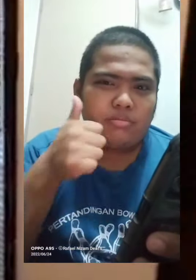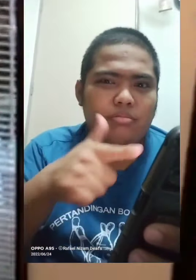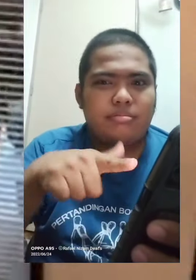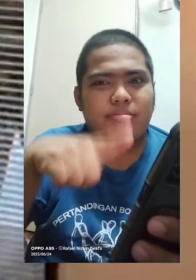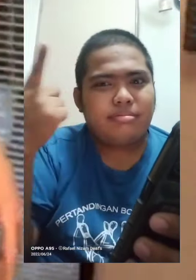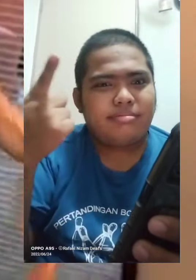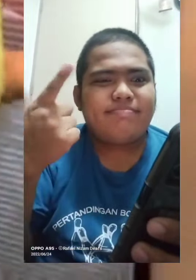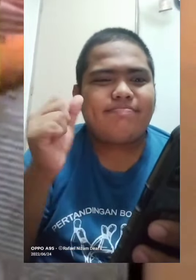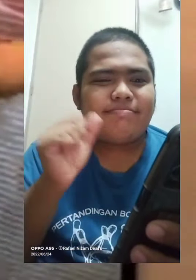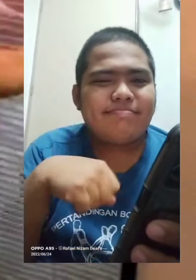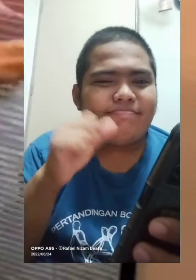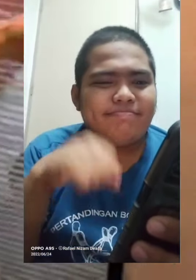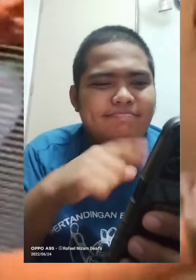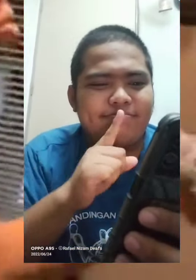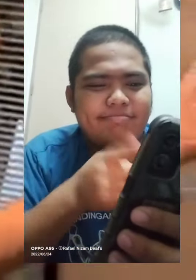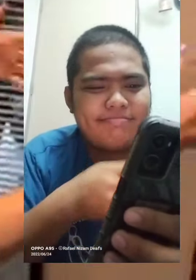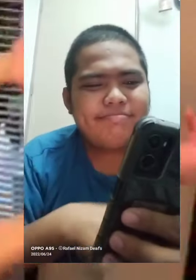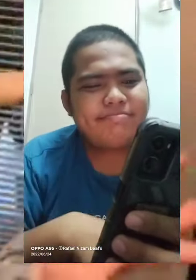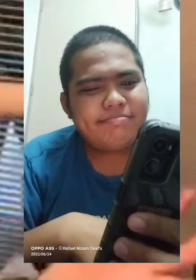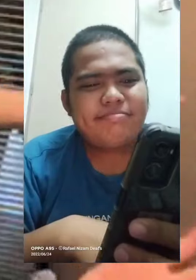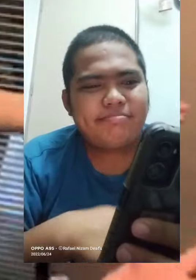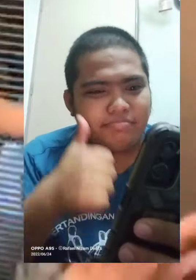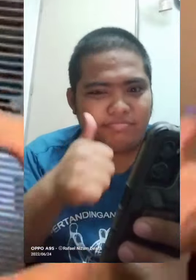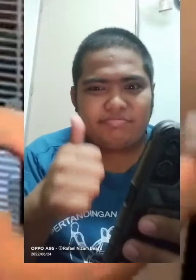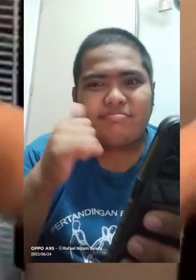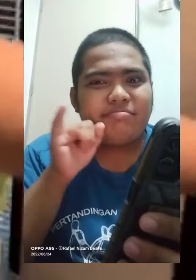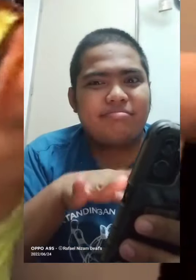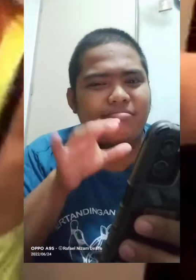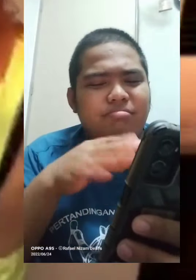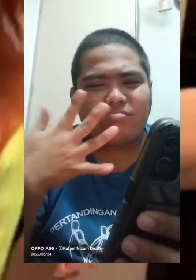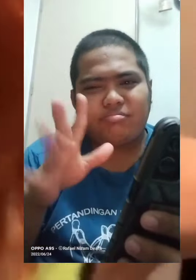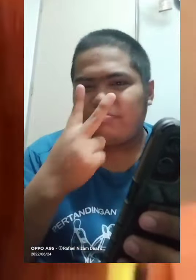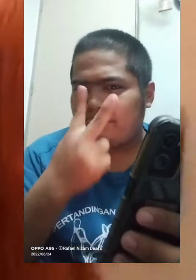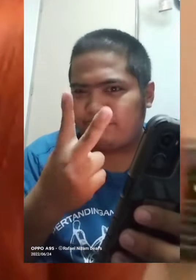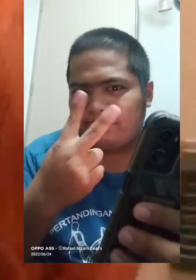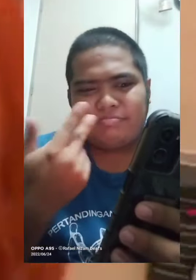catch him. Who is that? We're gonna catch them. Catch him. Is she the blonde girl? I think so, knock.